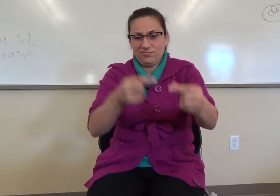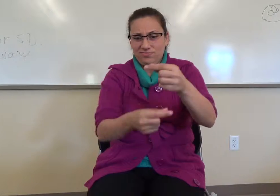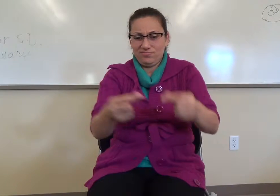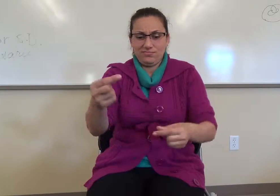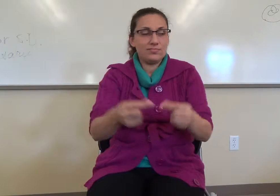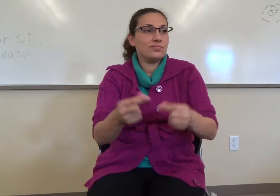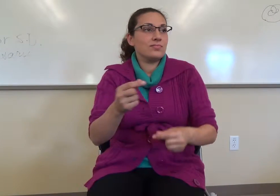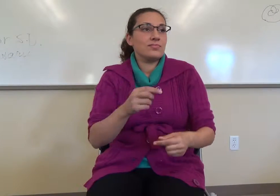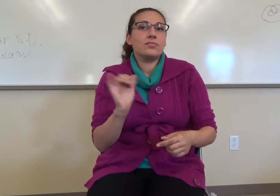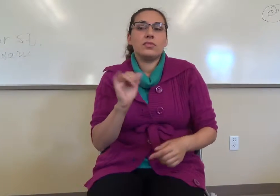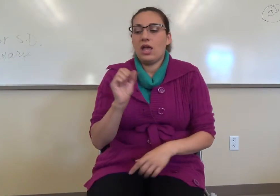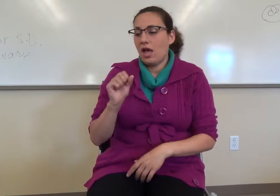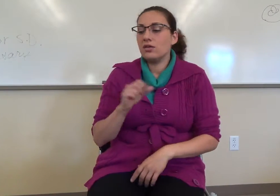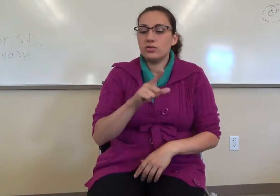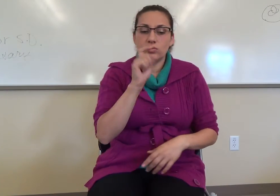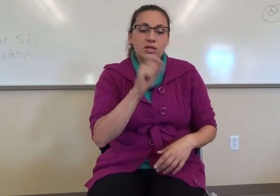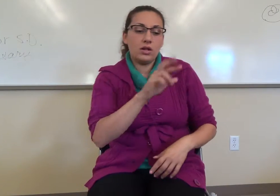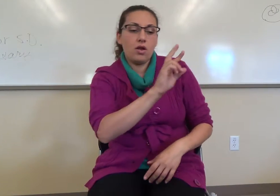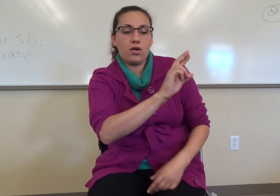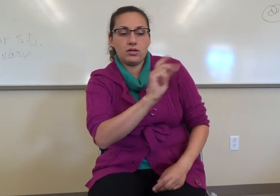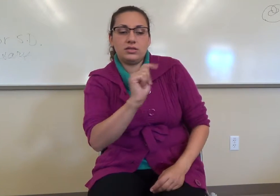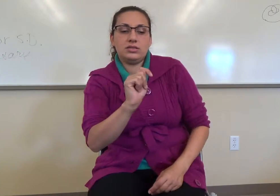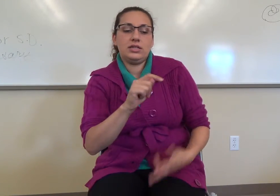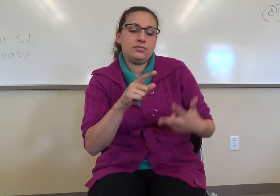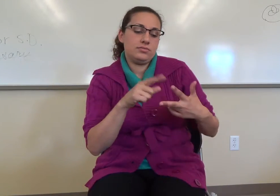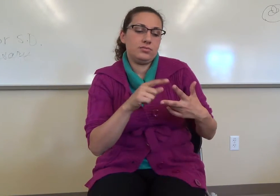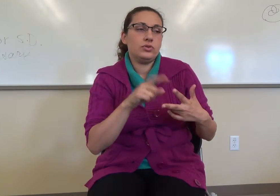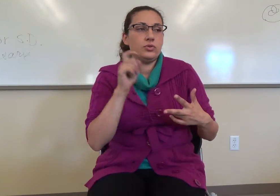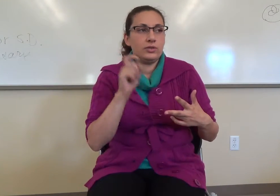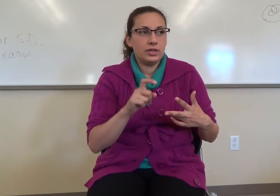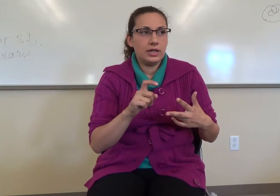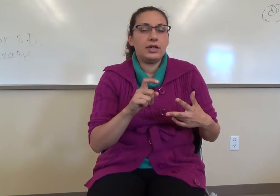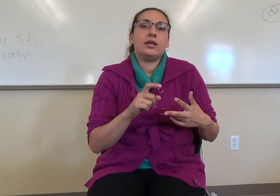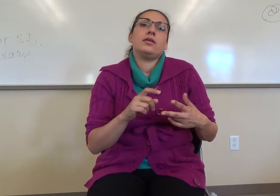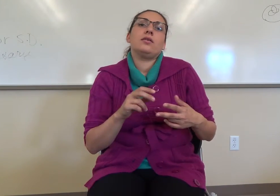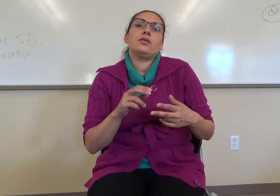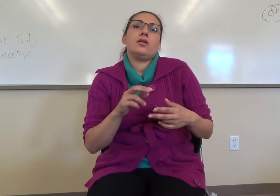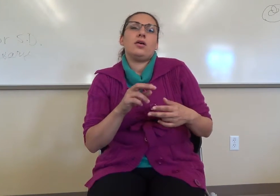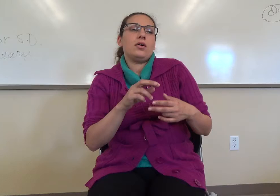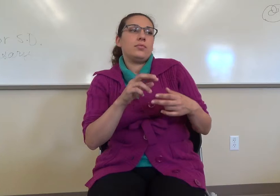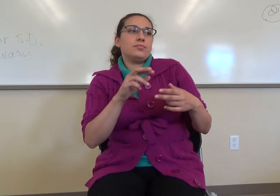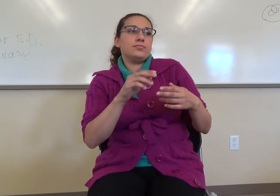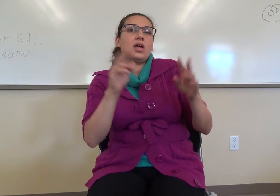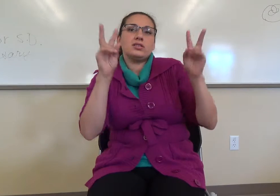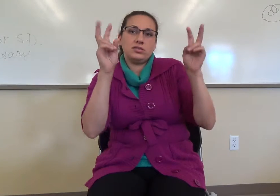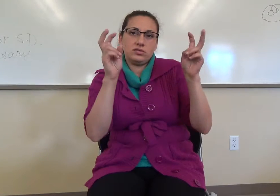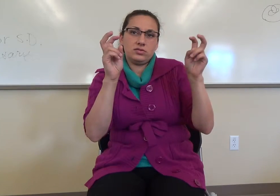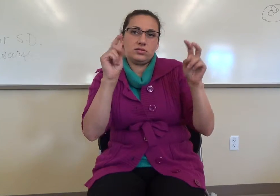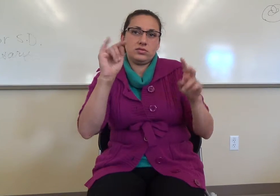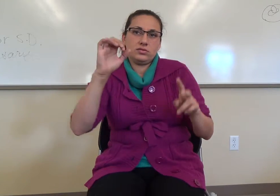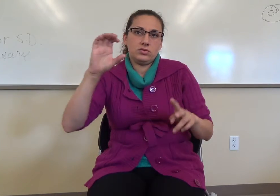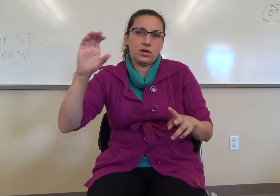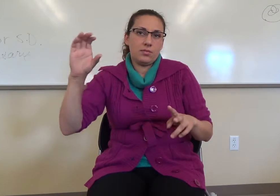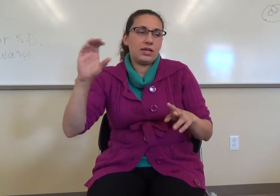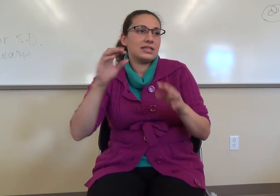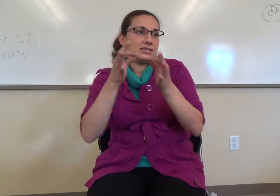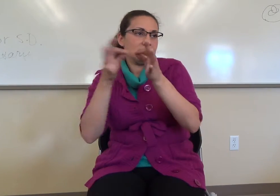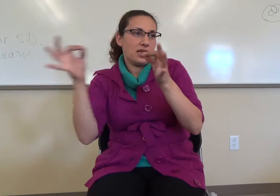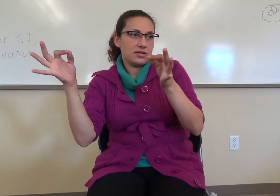transition here. This is your topic sentence. This is your list. You've got two things in the list, and then you could put